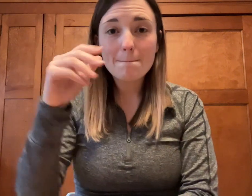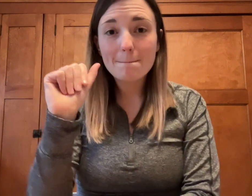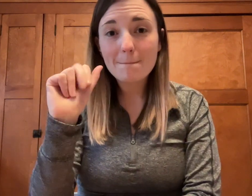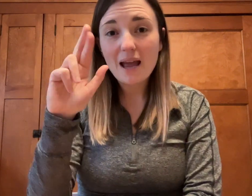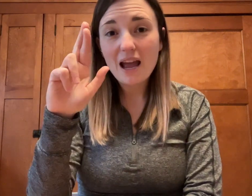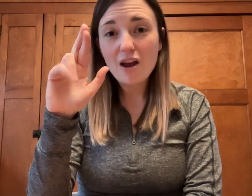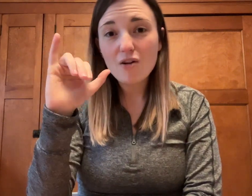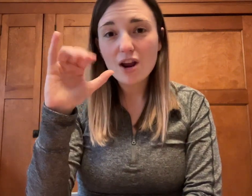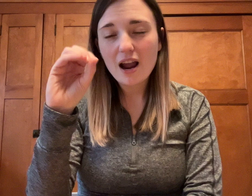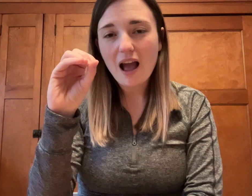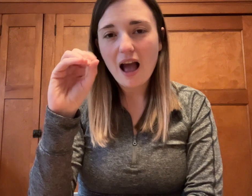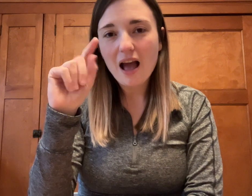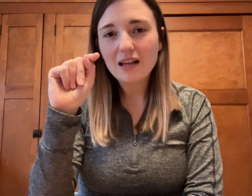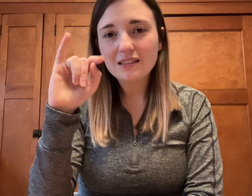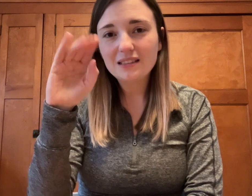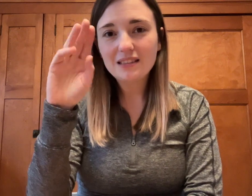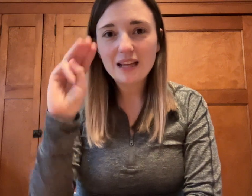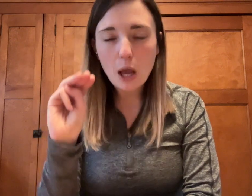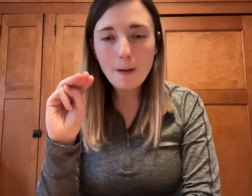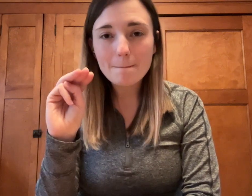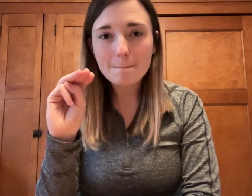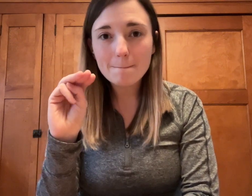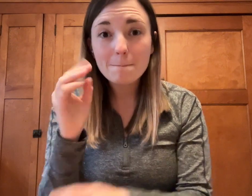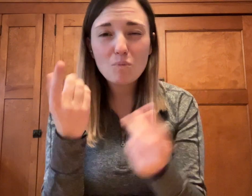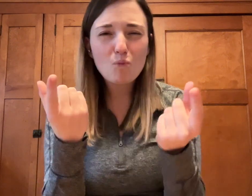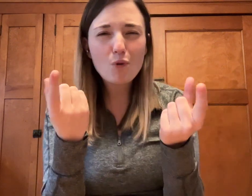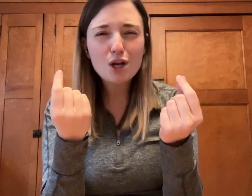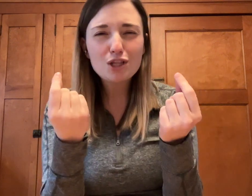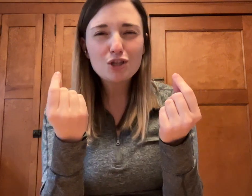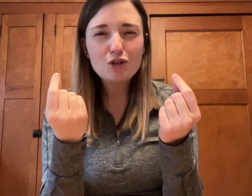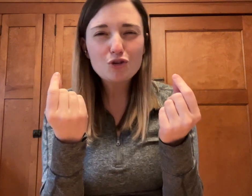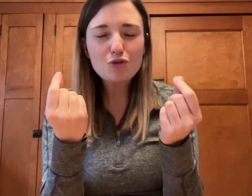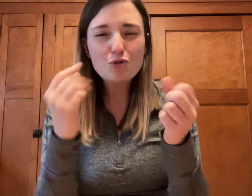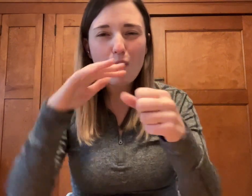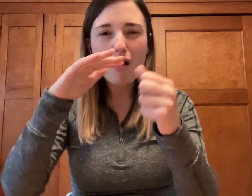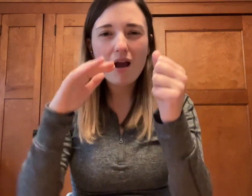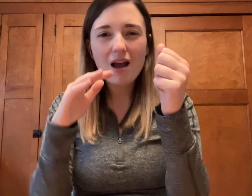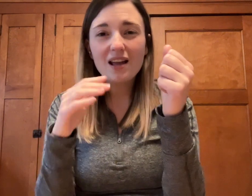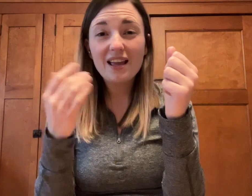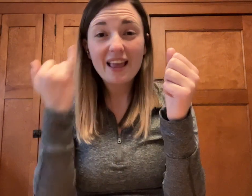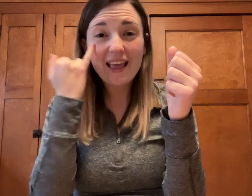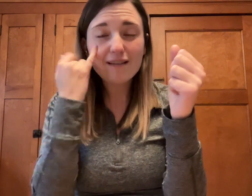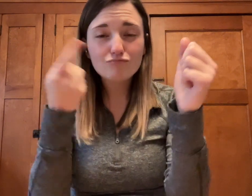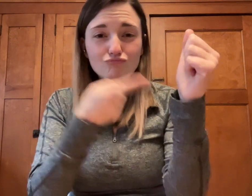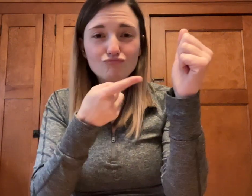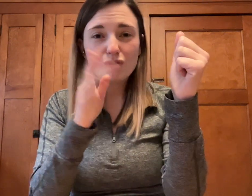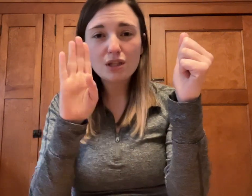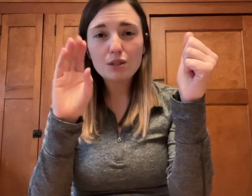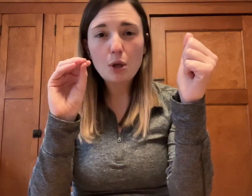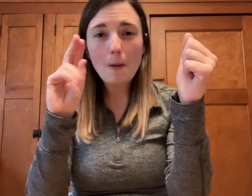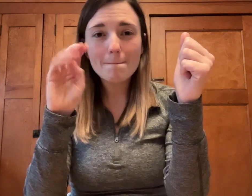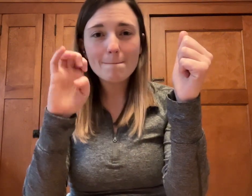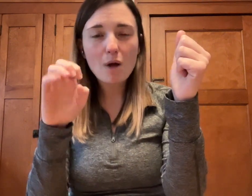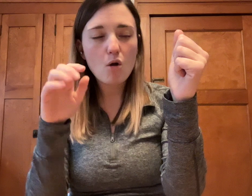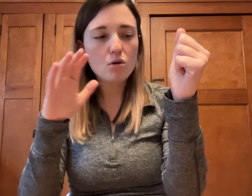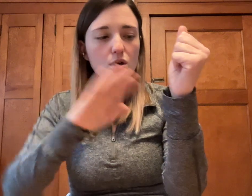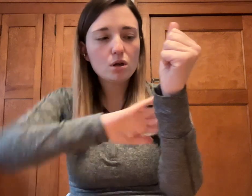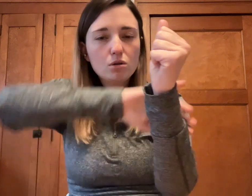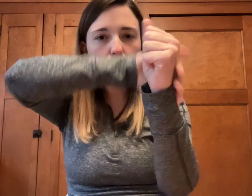a protective sleeve that surrounds the outside of the bone. So if we look over here, by the way, what's the longest bone on the human